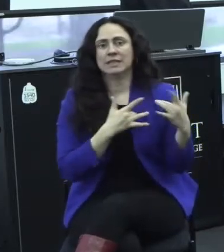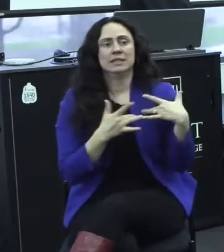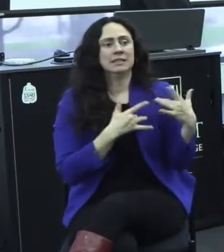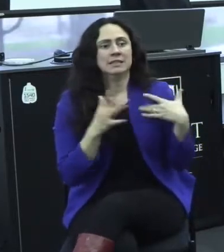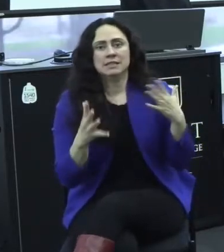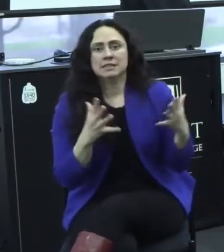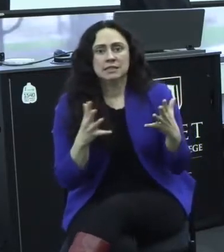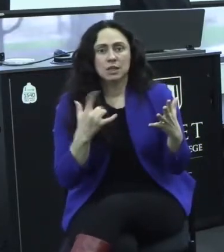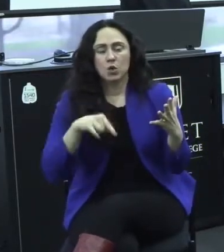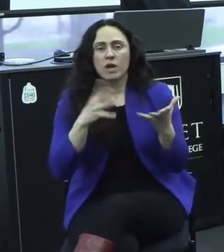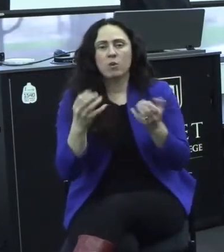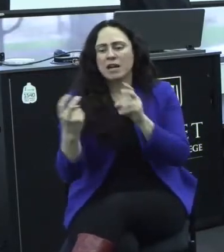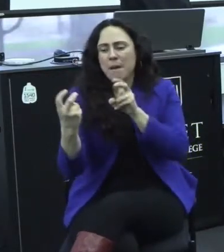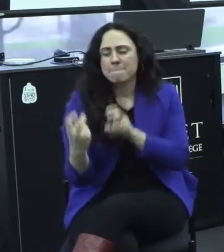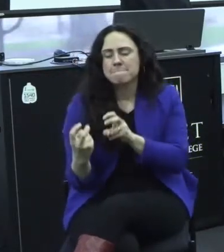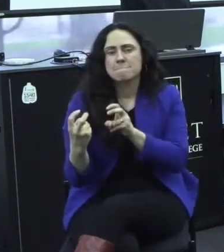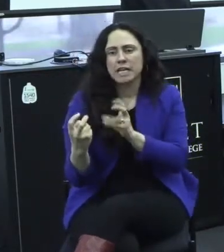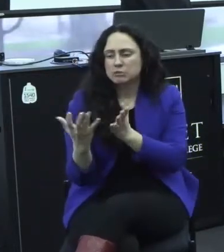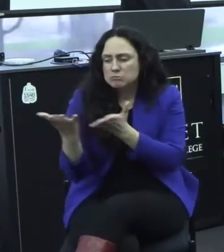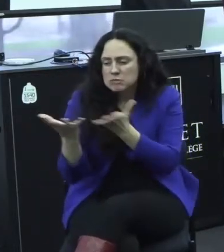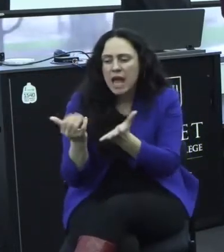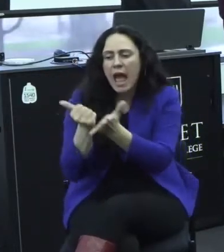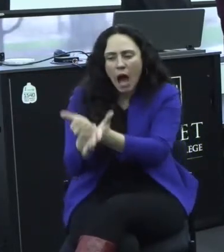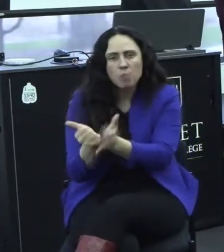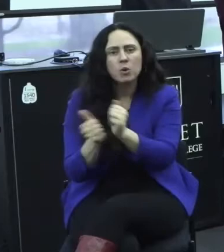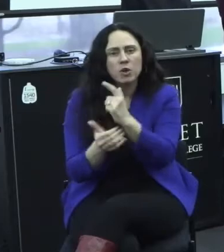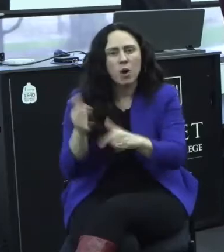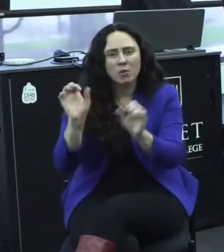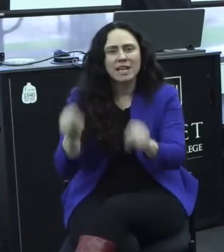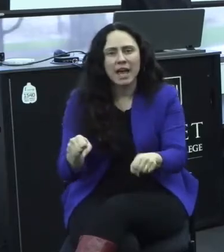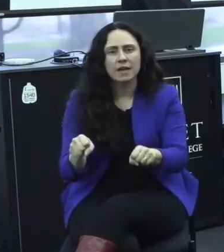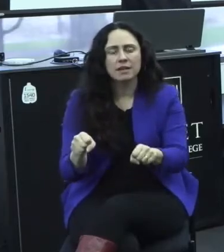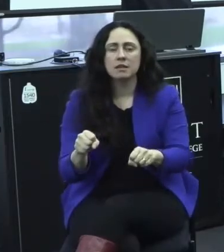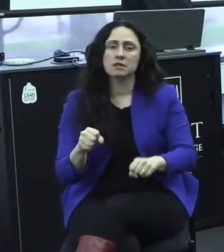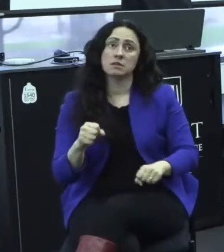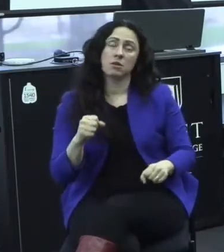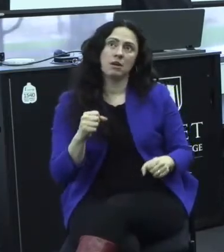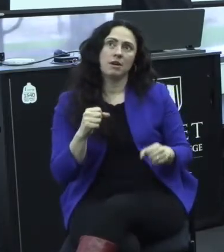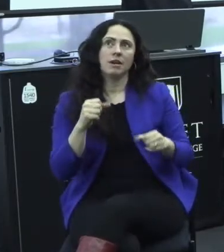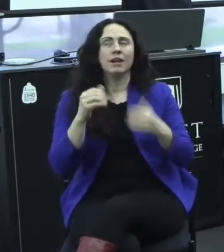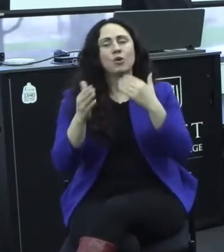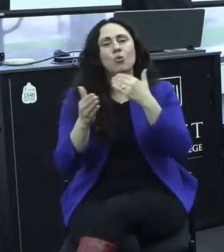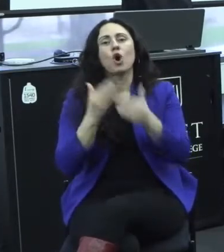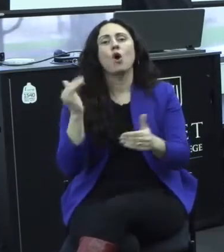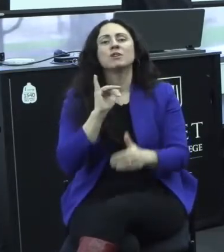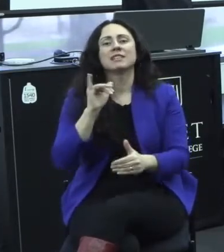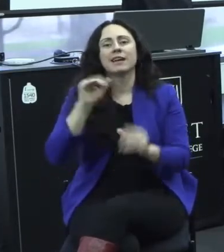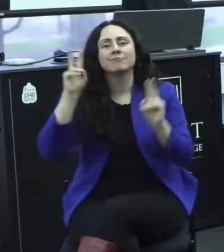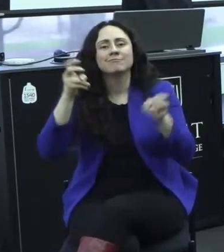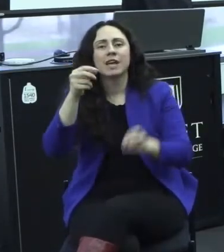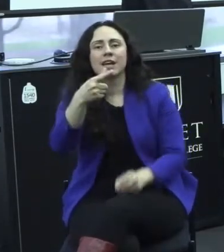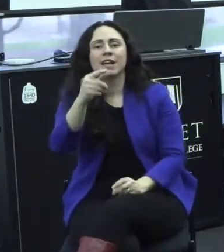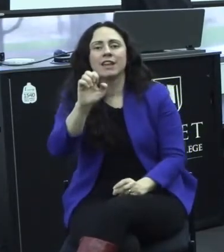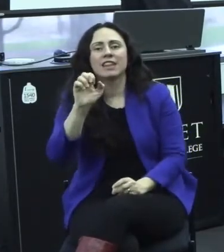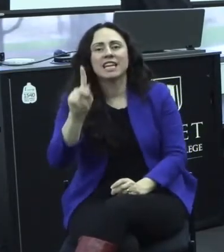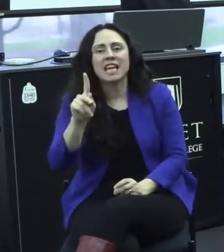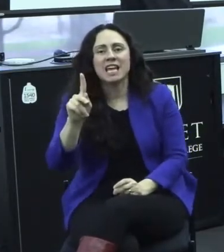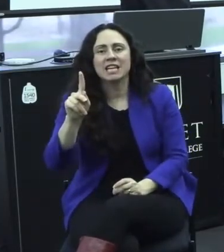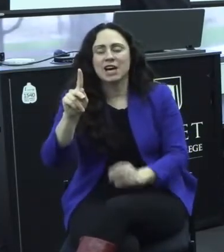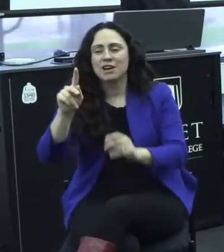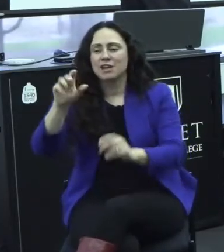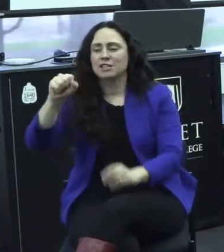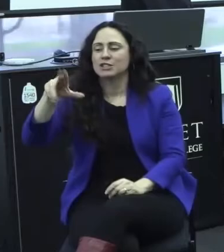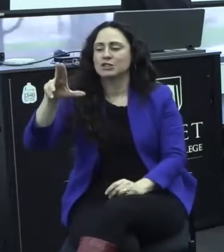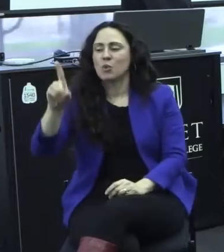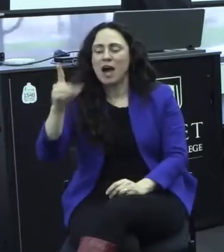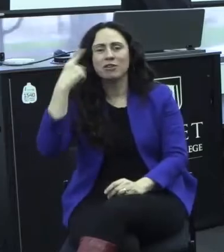to meet you and help you with what we can. So it's really, I kind of were like the geek squad for individuals with disabilities, like bring